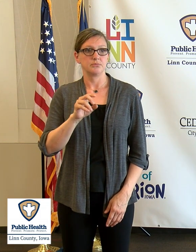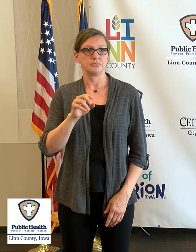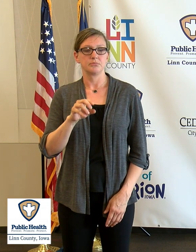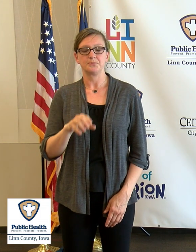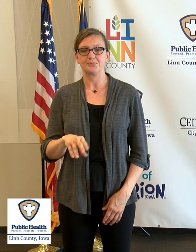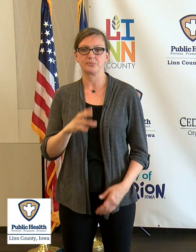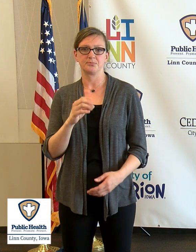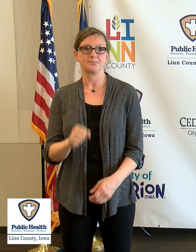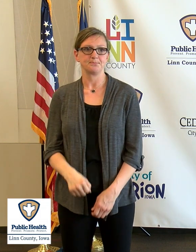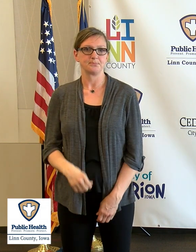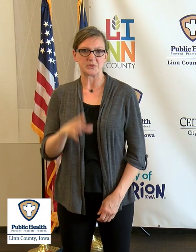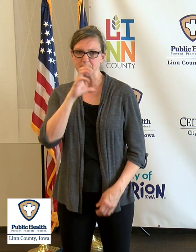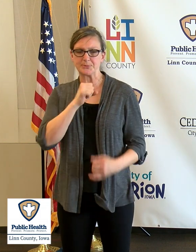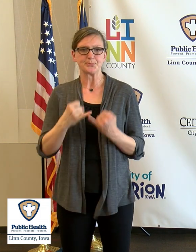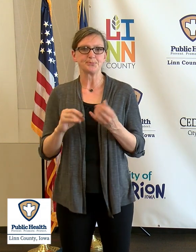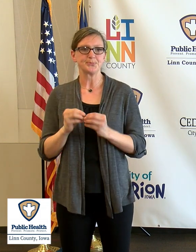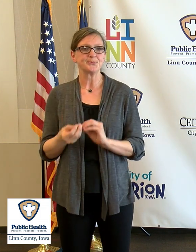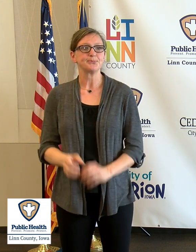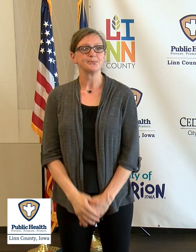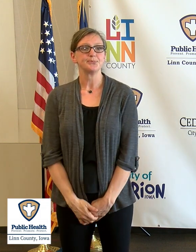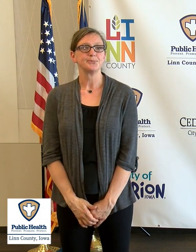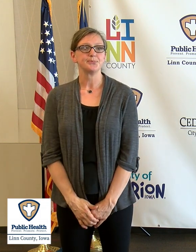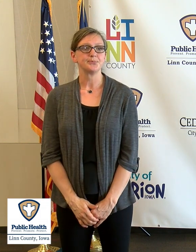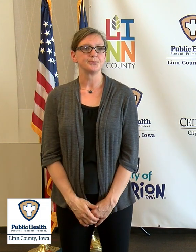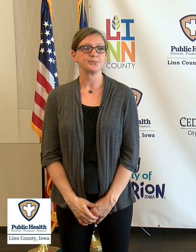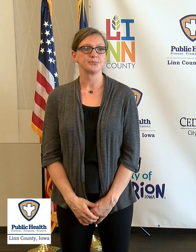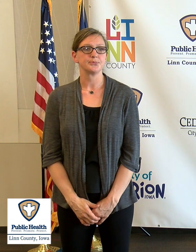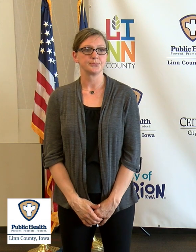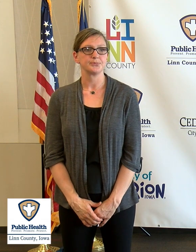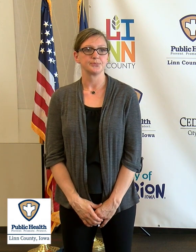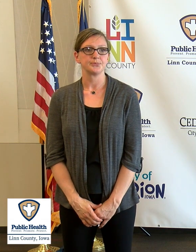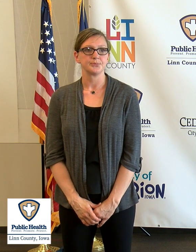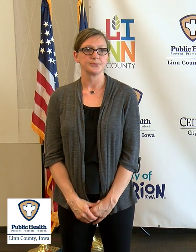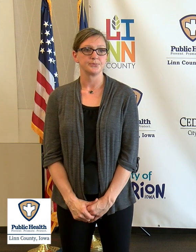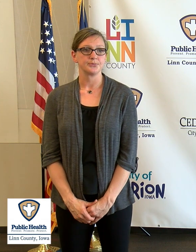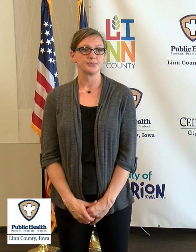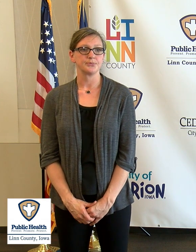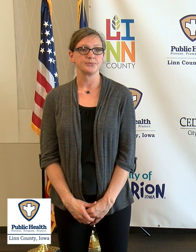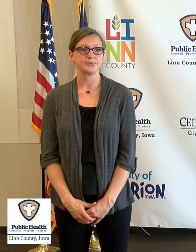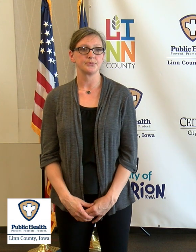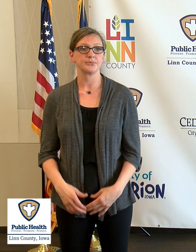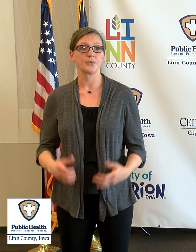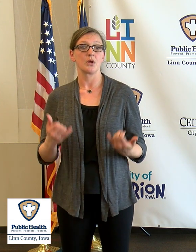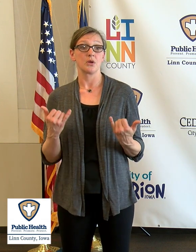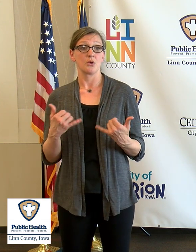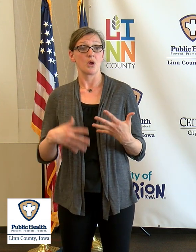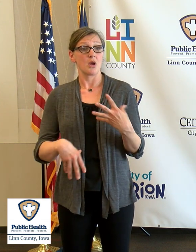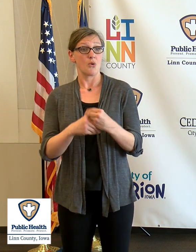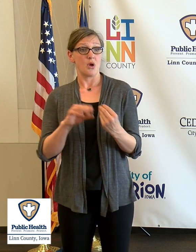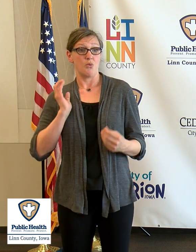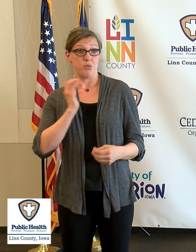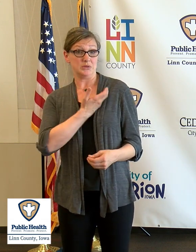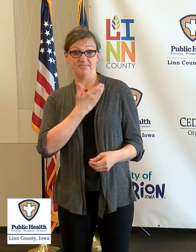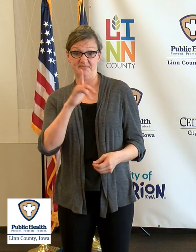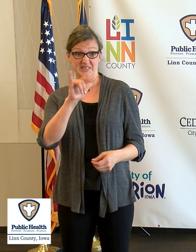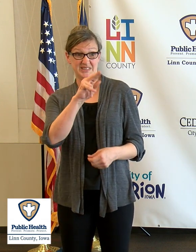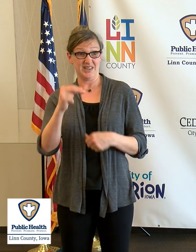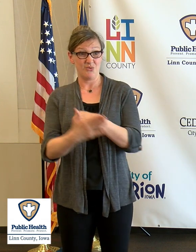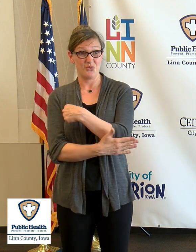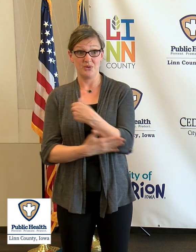This week, we added additional information to our Linn County, Iowa Coronavirus Response